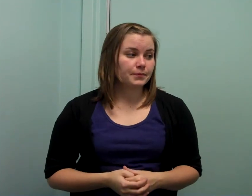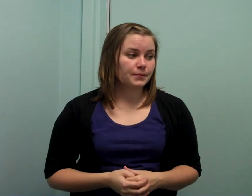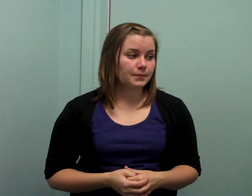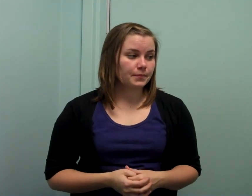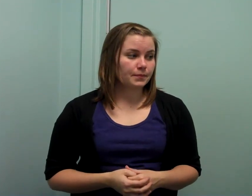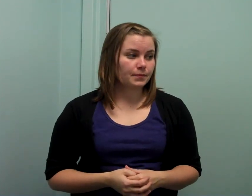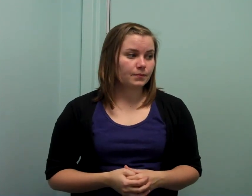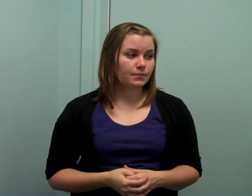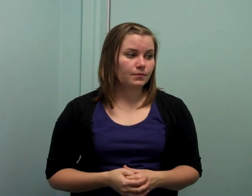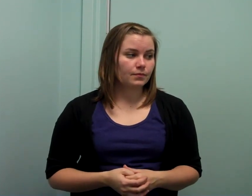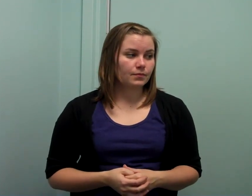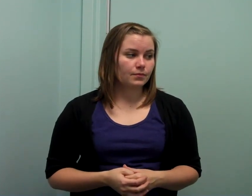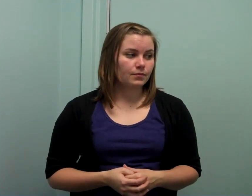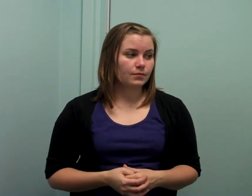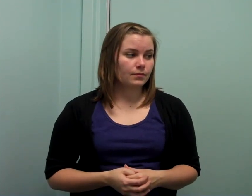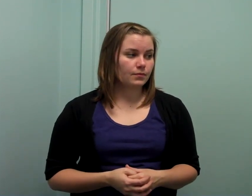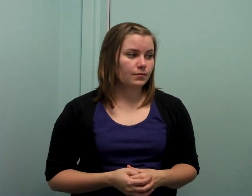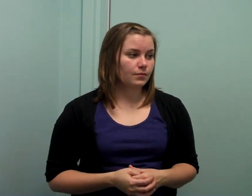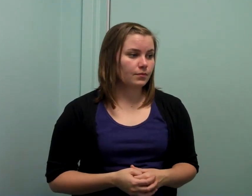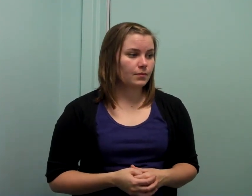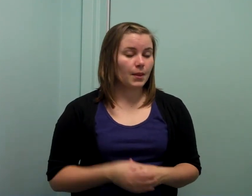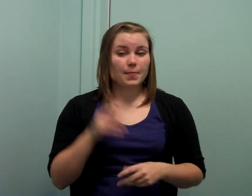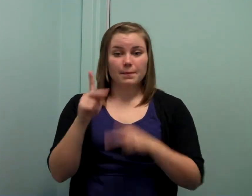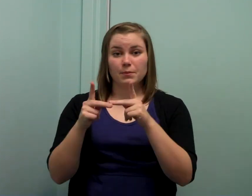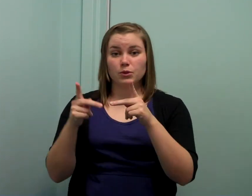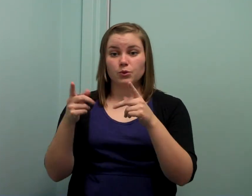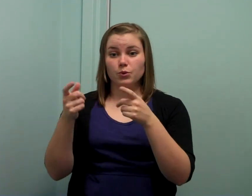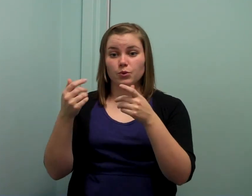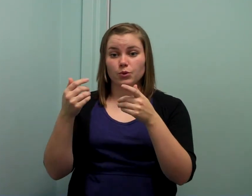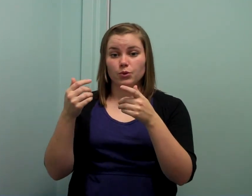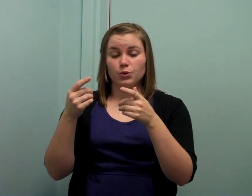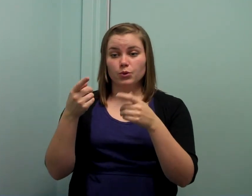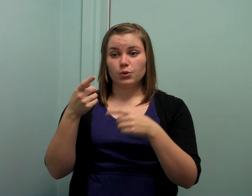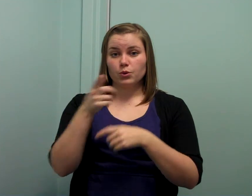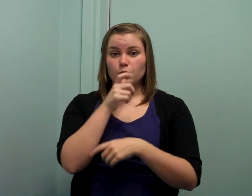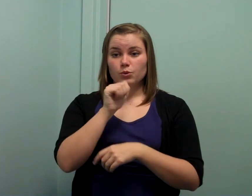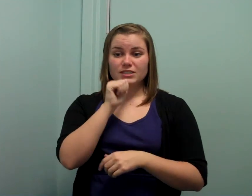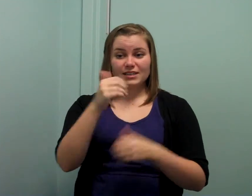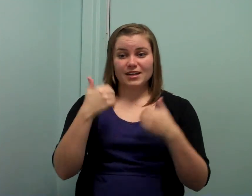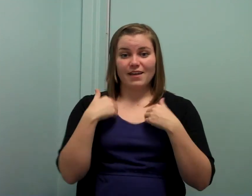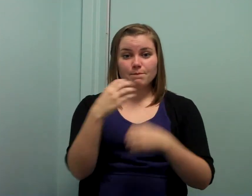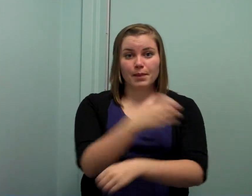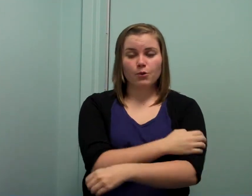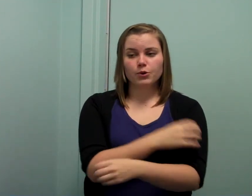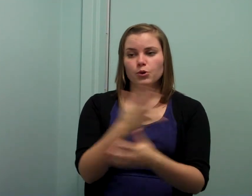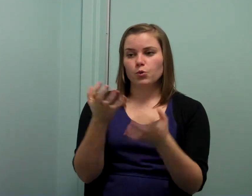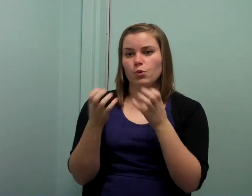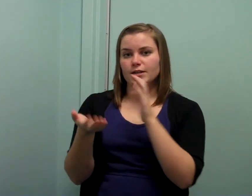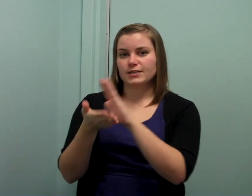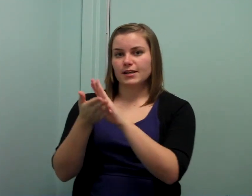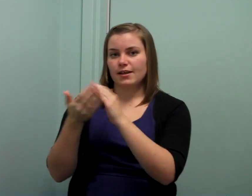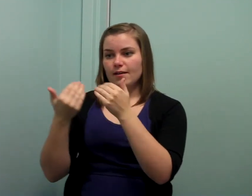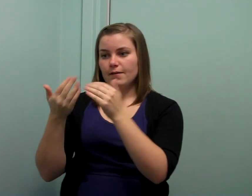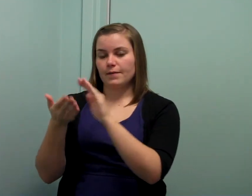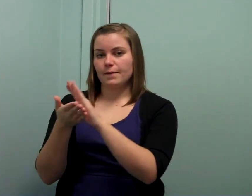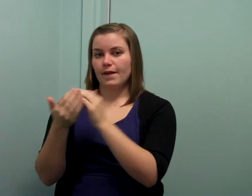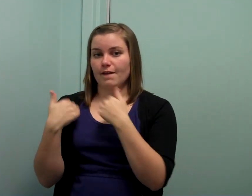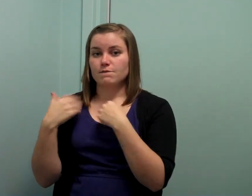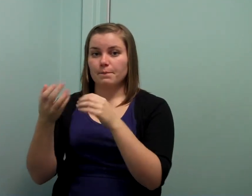Those who are out of power want to get into power. In this case, Newt Gingrich figured a way to do it. And he rode a